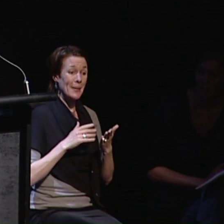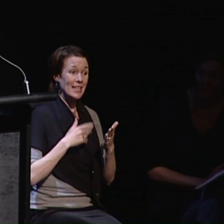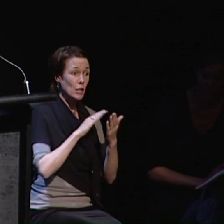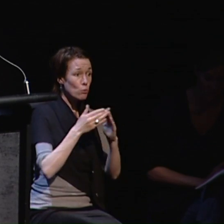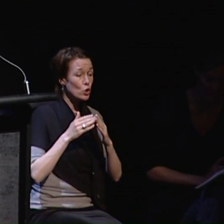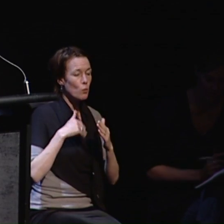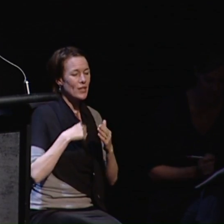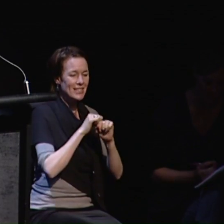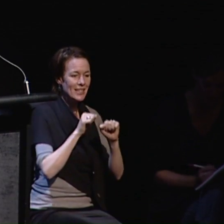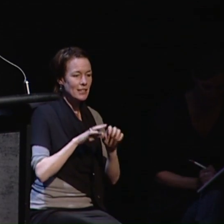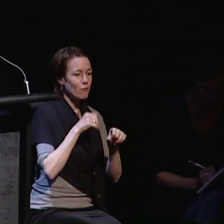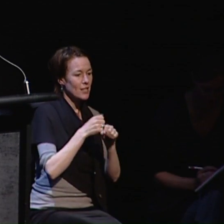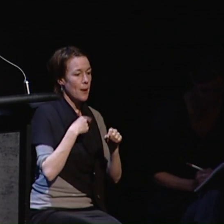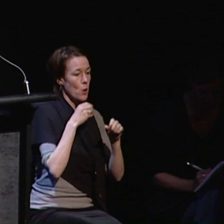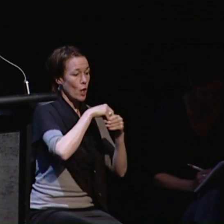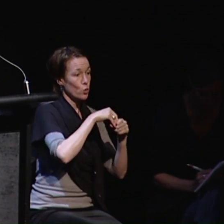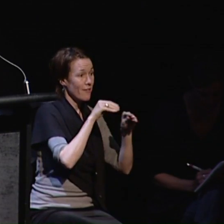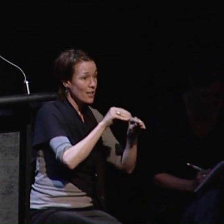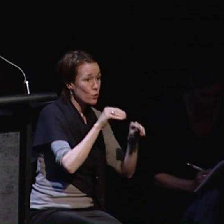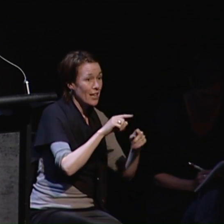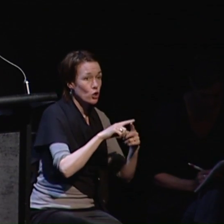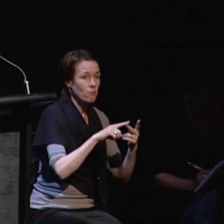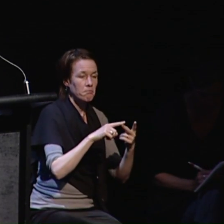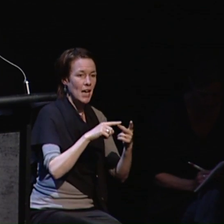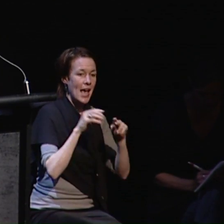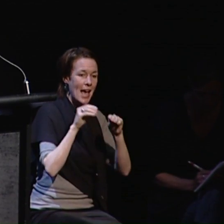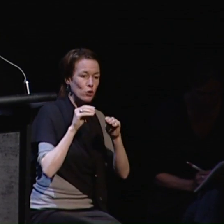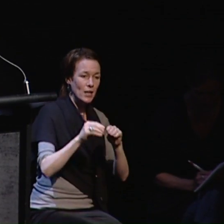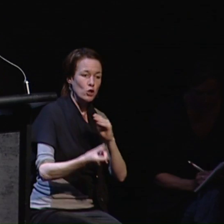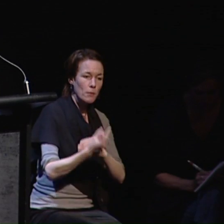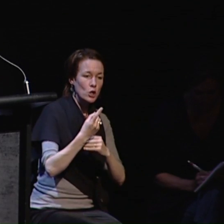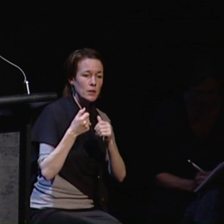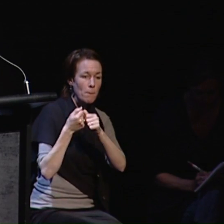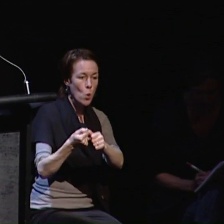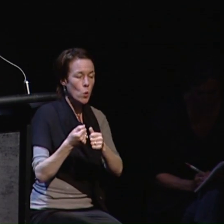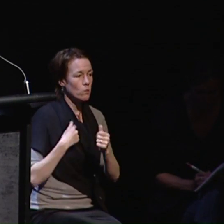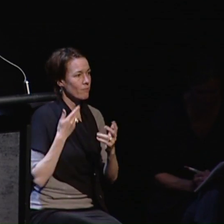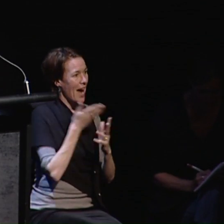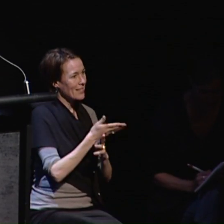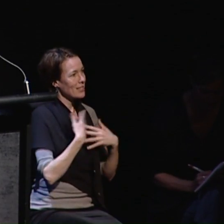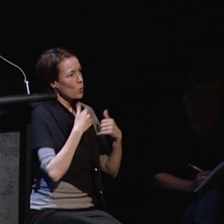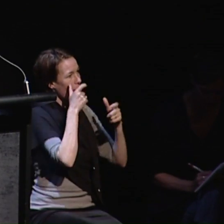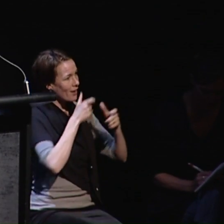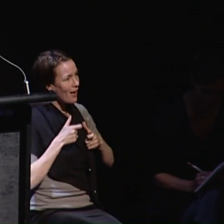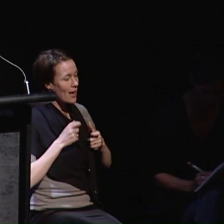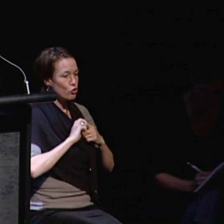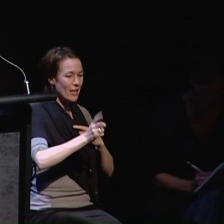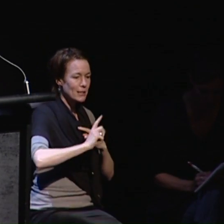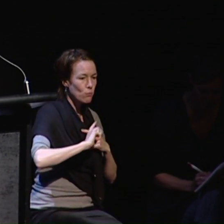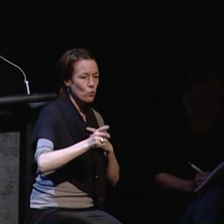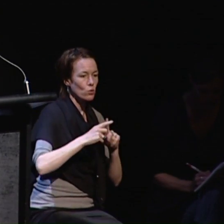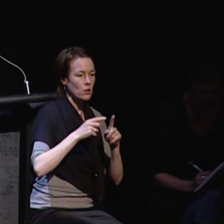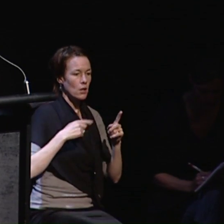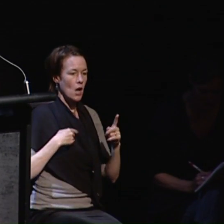communities like inclusive education, education opportunities and support, access to health care, transportation, recreation,